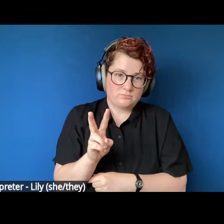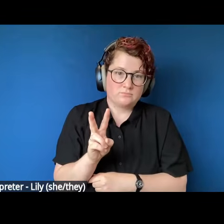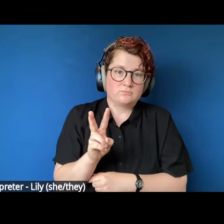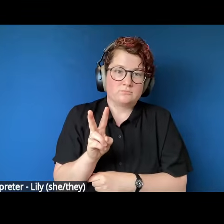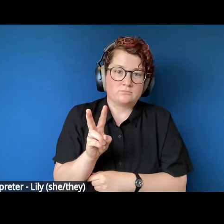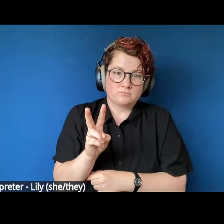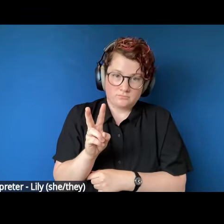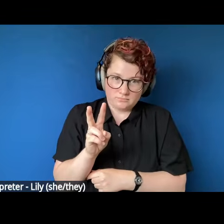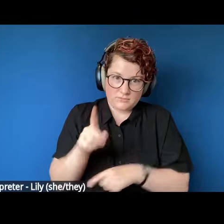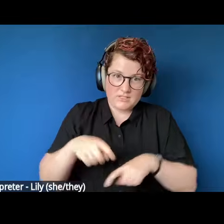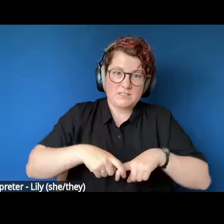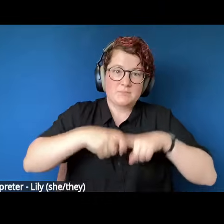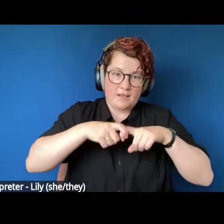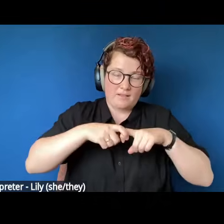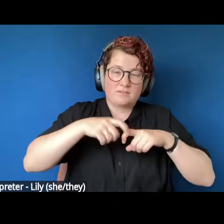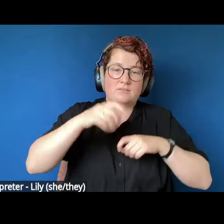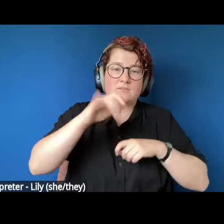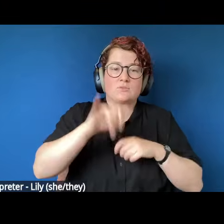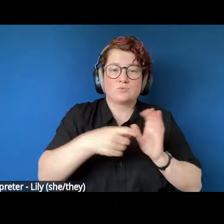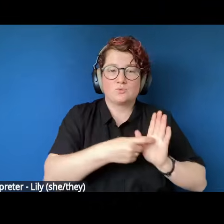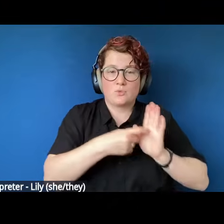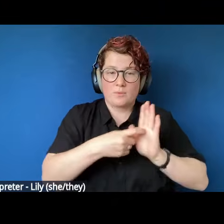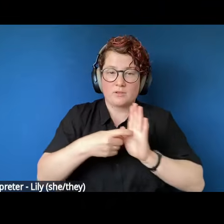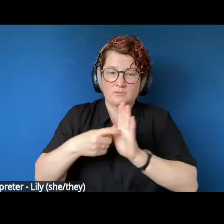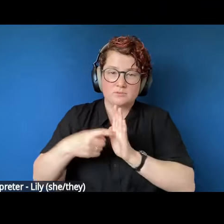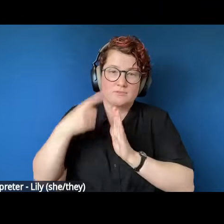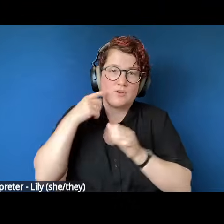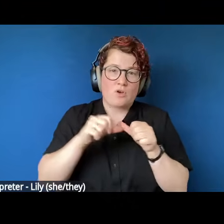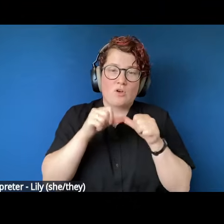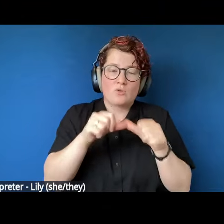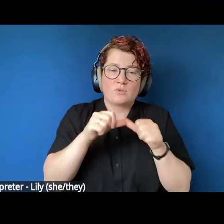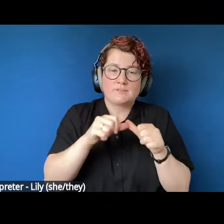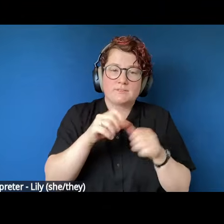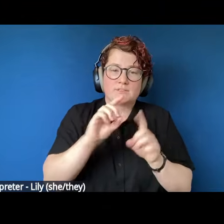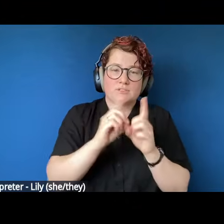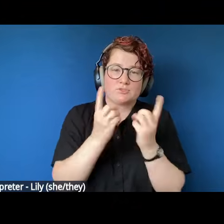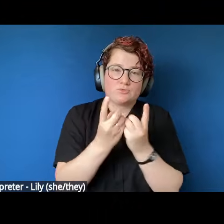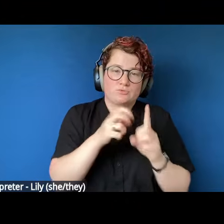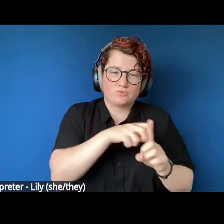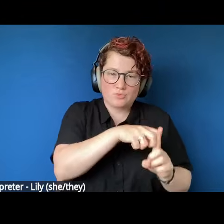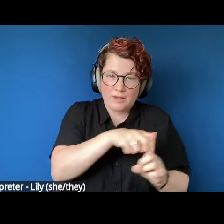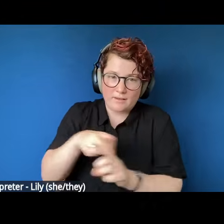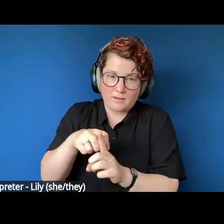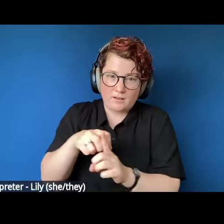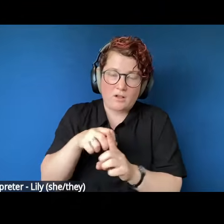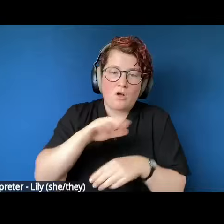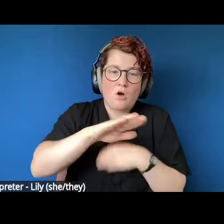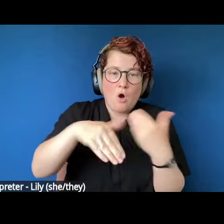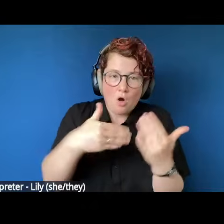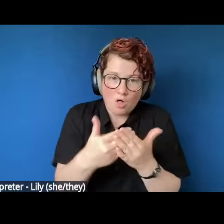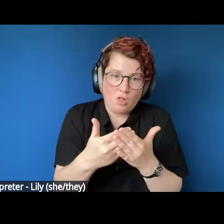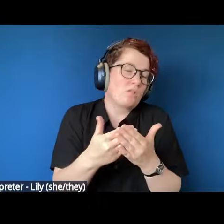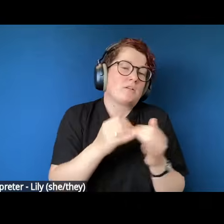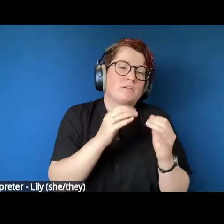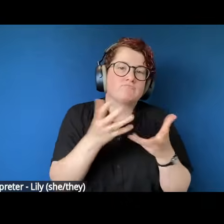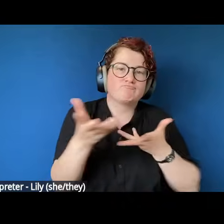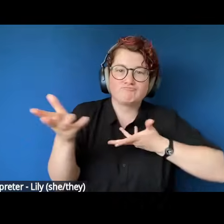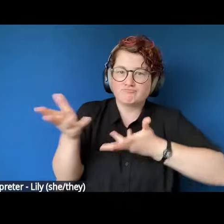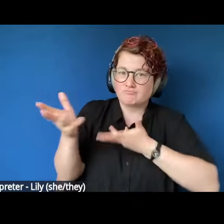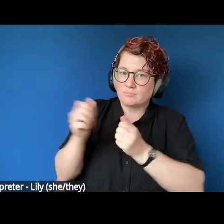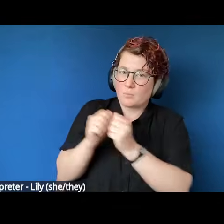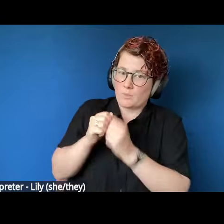suspend the requirement of ongoing district tracking of all student interactions with police while in the care of the Board of